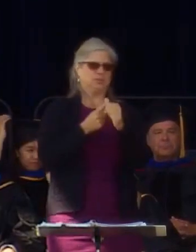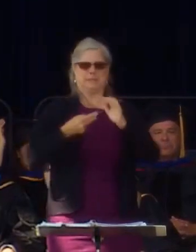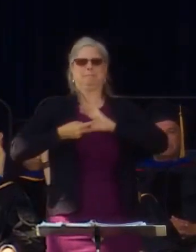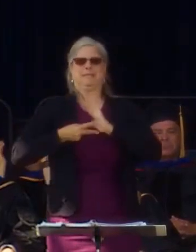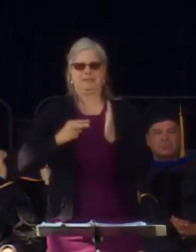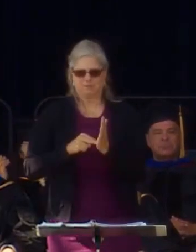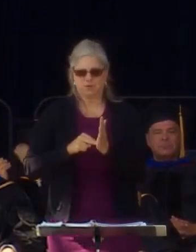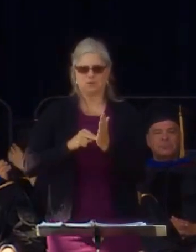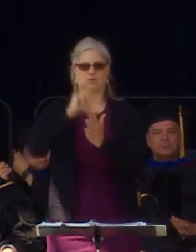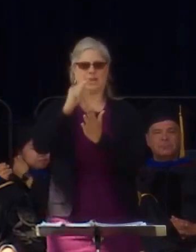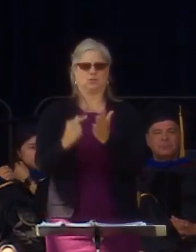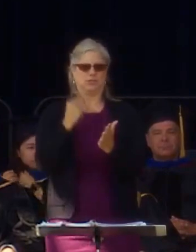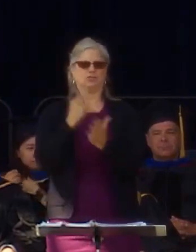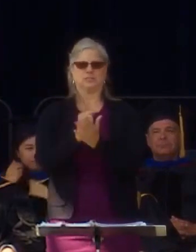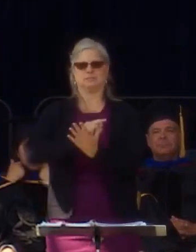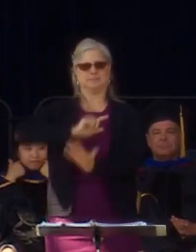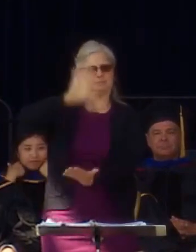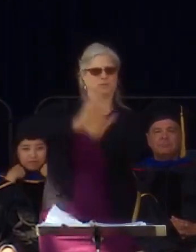person in years.